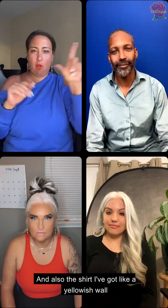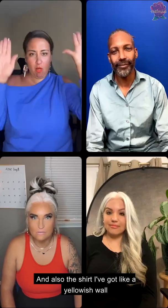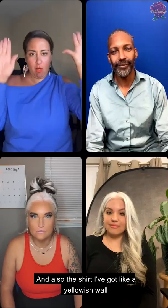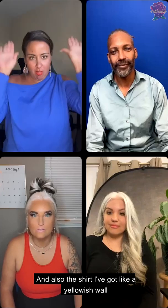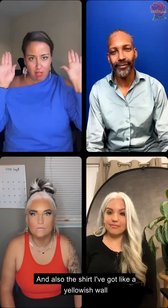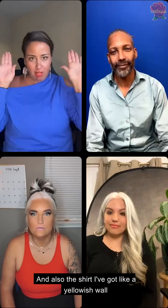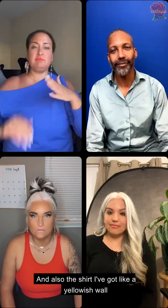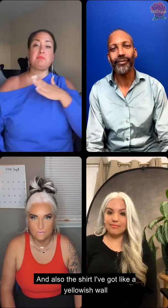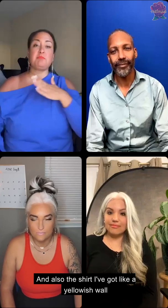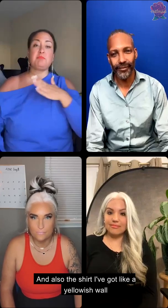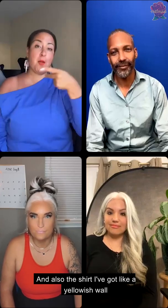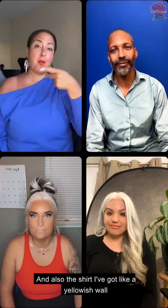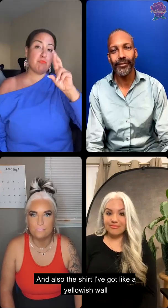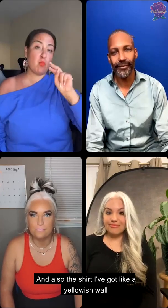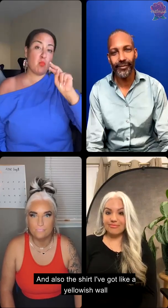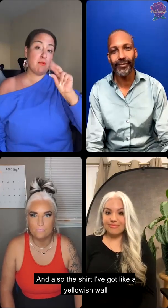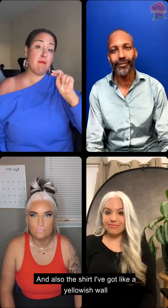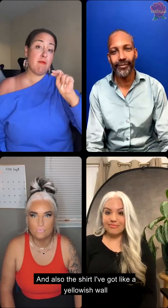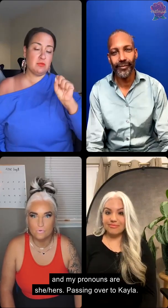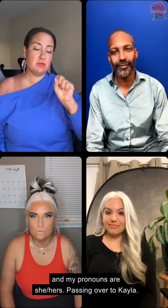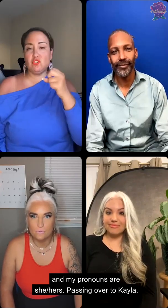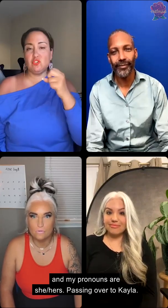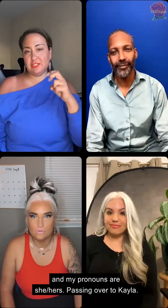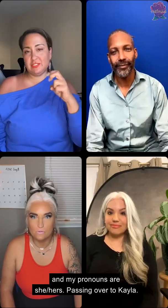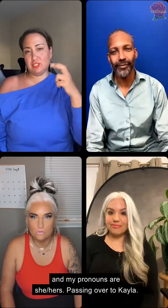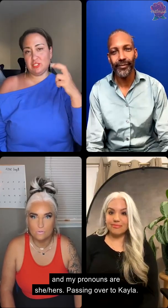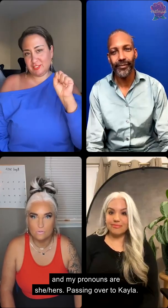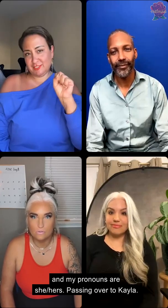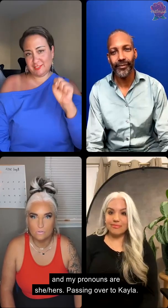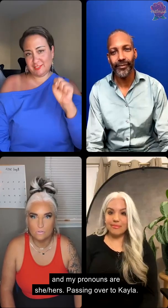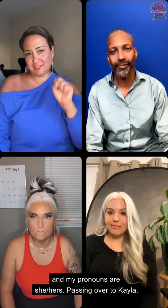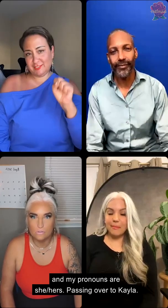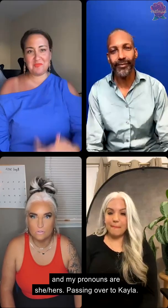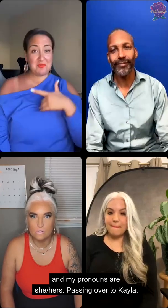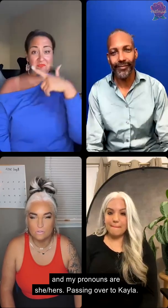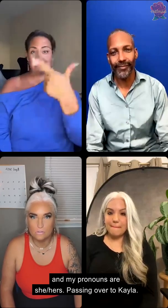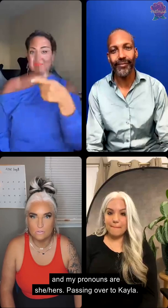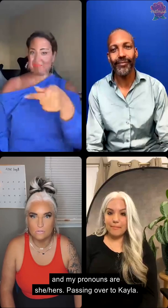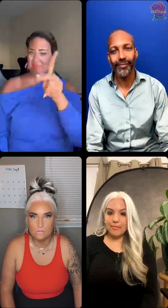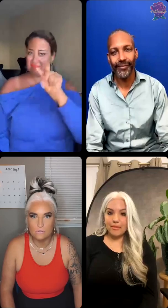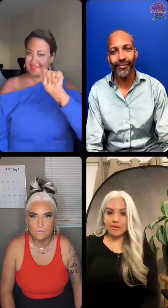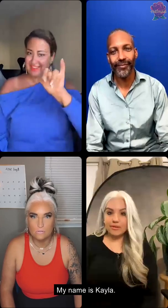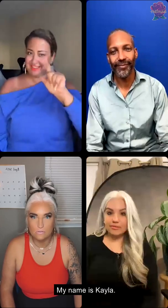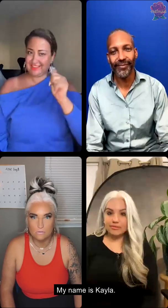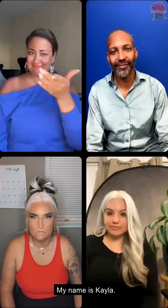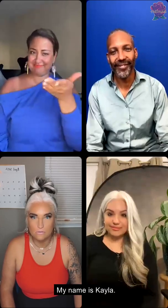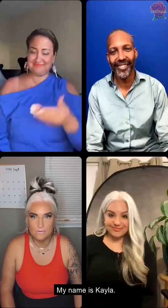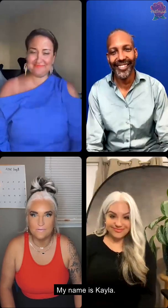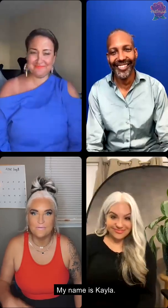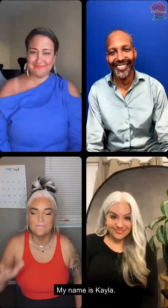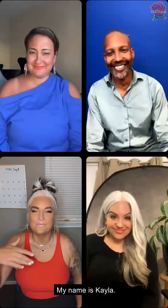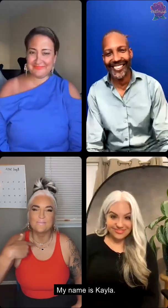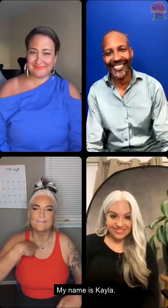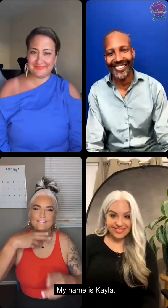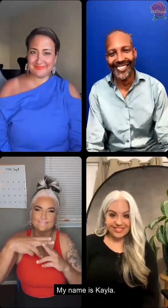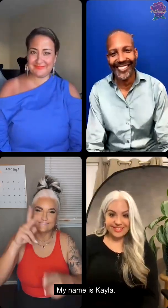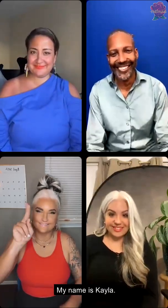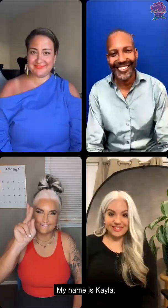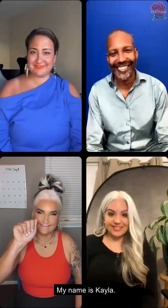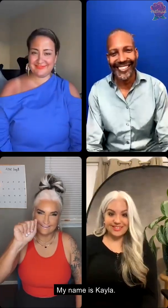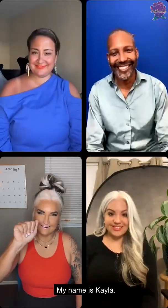and off shoulder shirt. I've got like a yellowish wall, and my pronouns is she, her, and hers. Passing it over to Kayla.